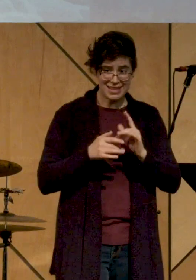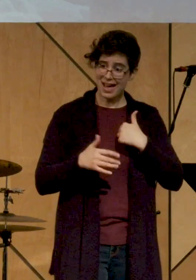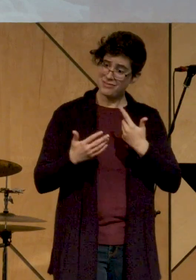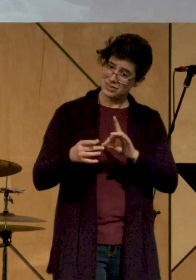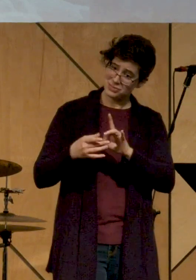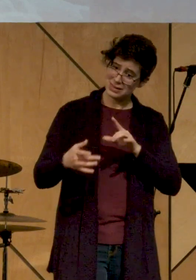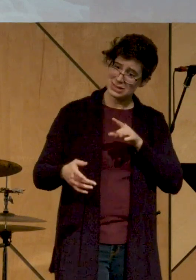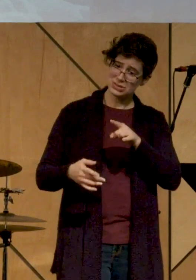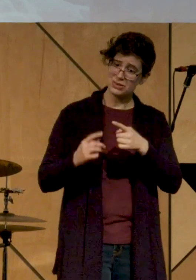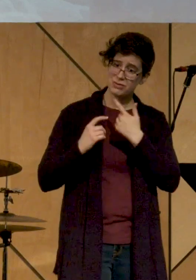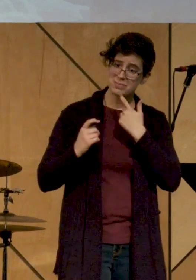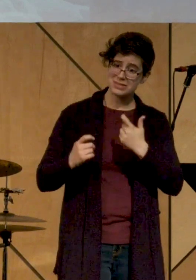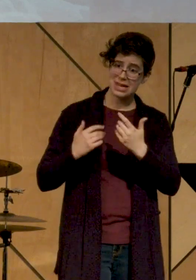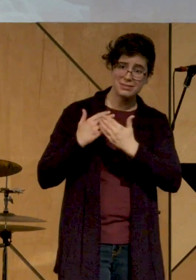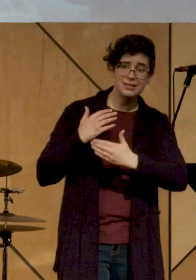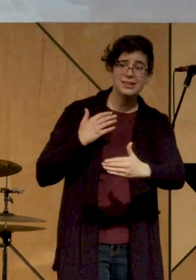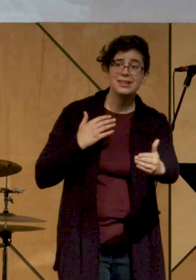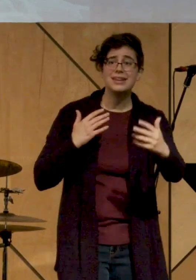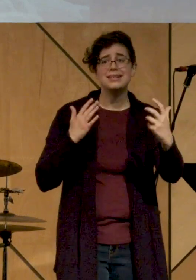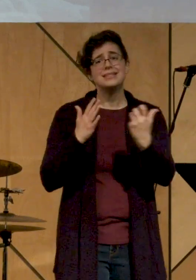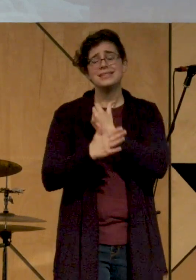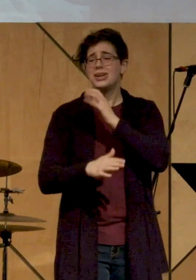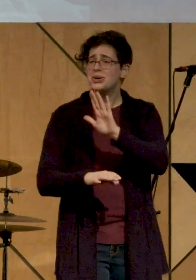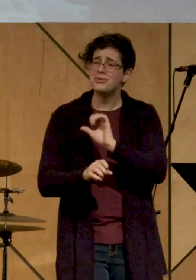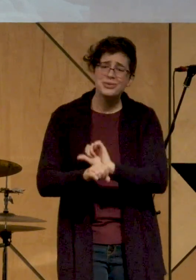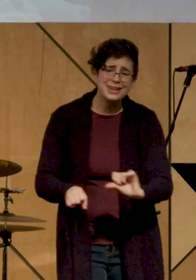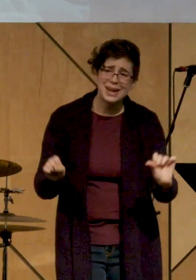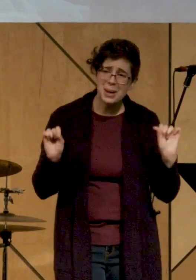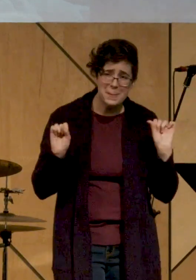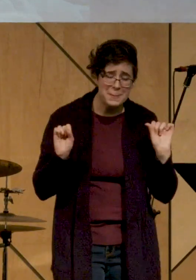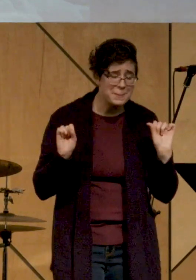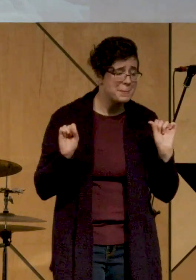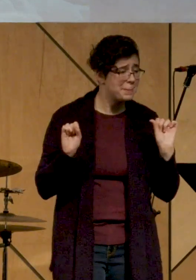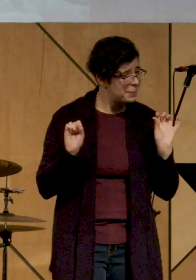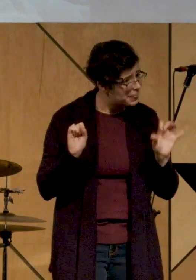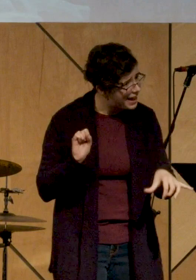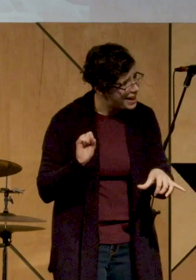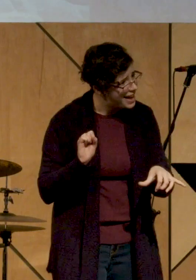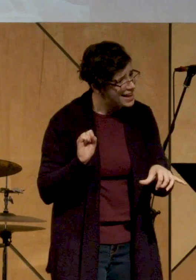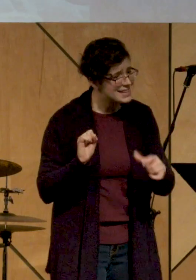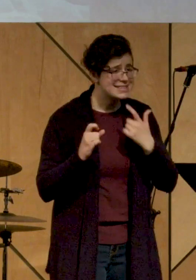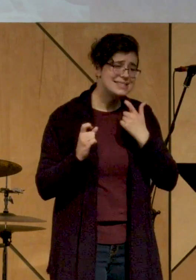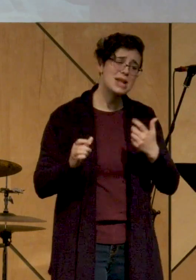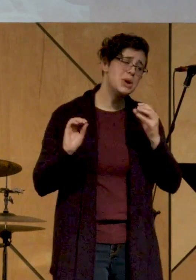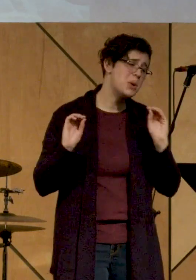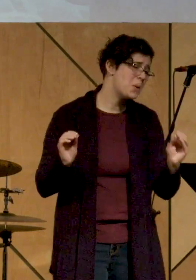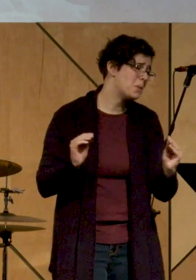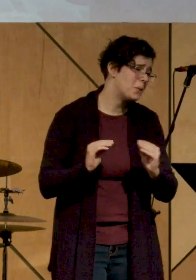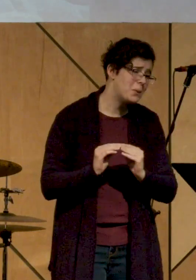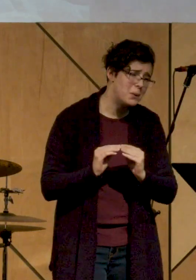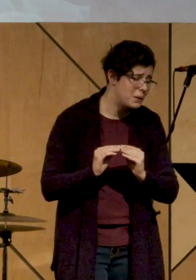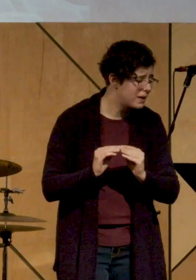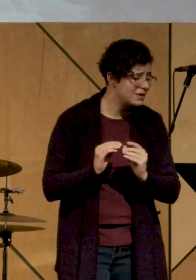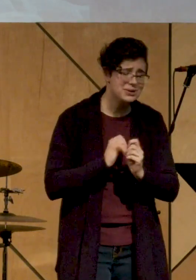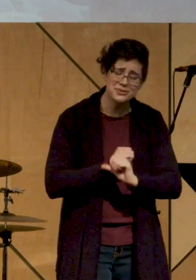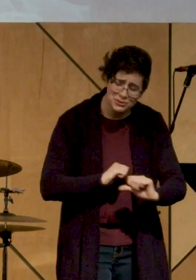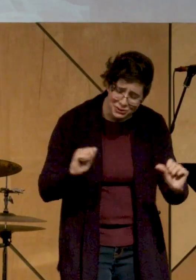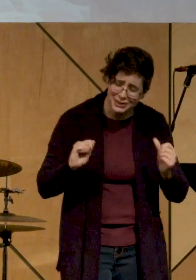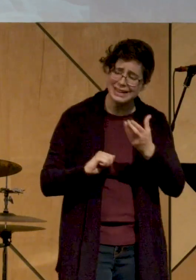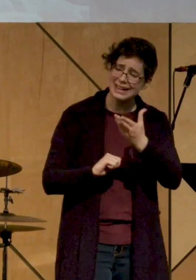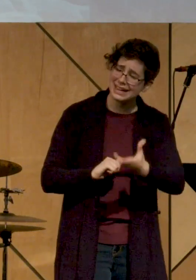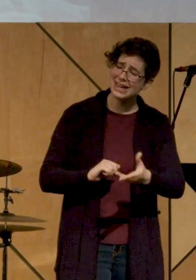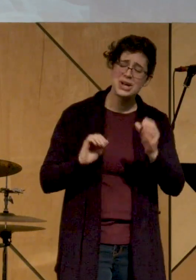sin. Now go and enjoy that freedom from sin, right? Sin no more. I've set you free from it,